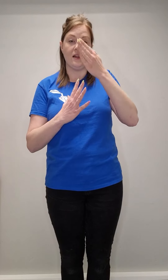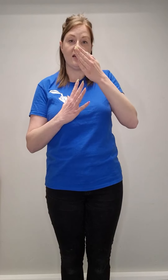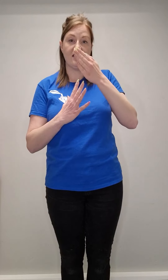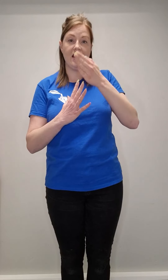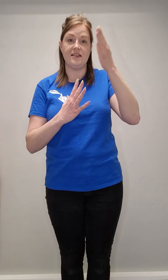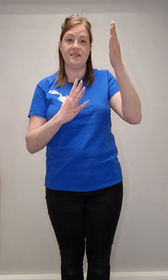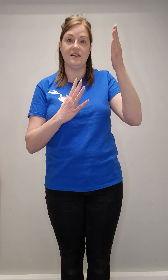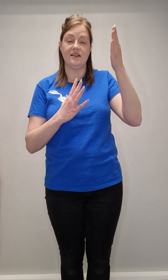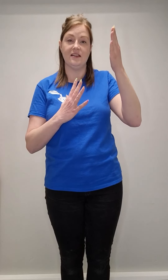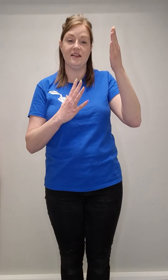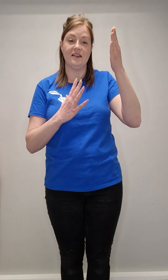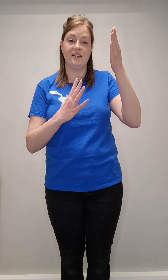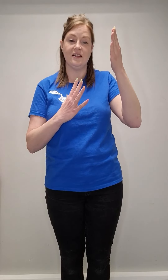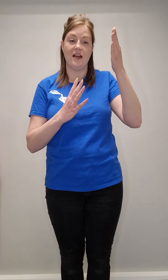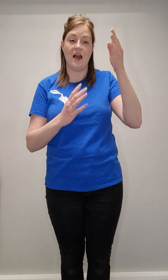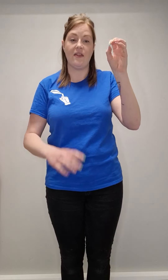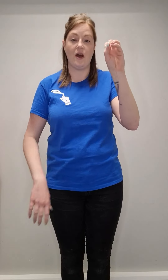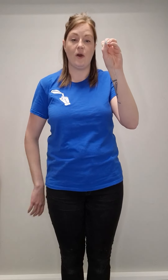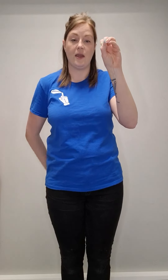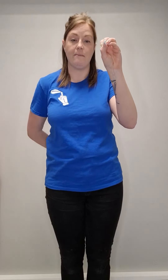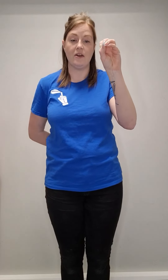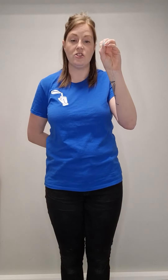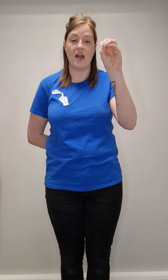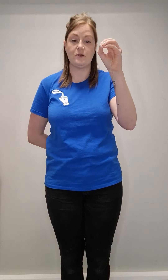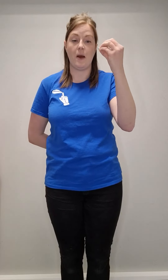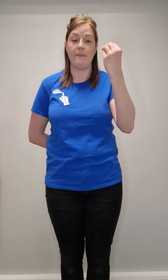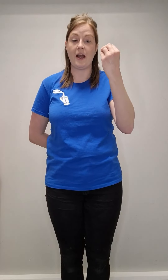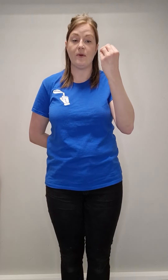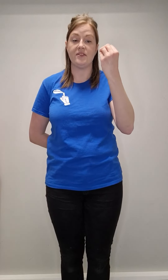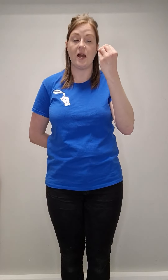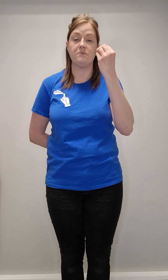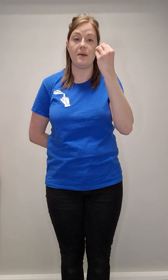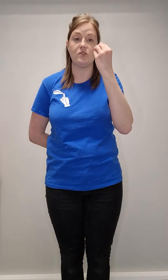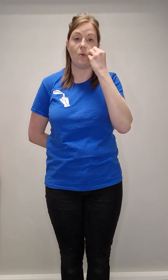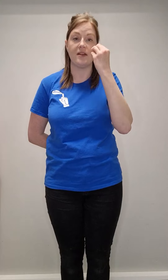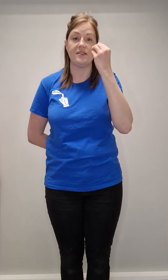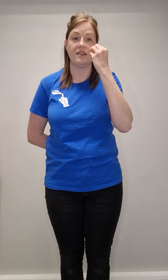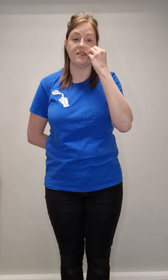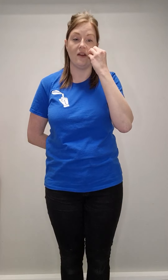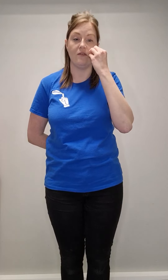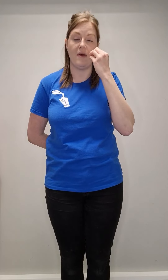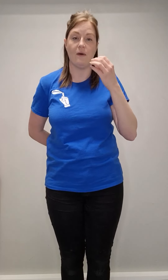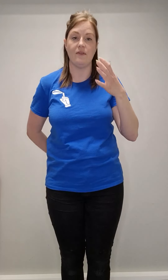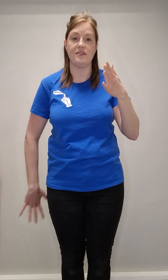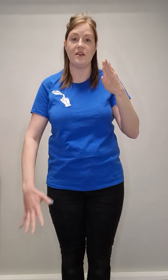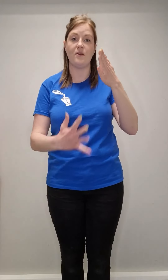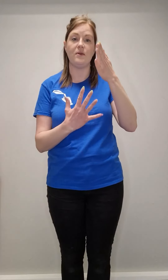like this. And then our working bunched hand, palm back, pointing up, taps twice at side of mouth. So,